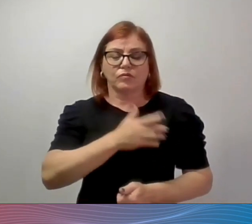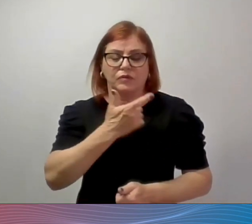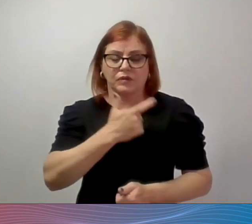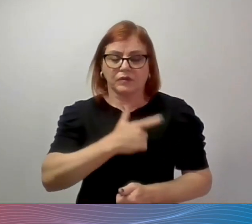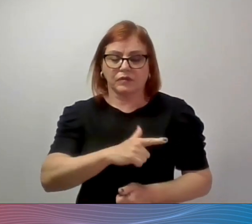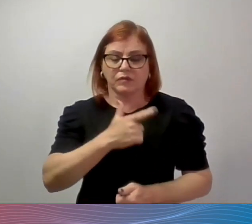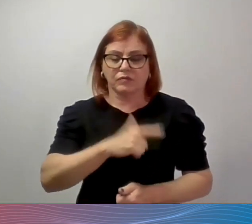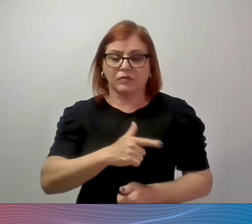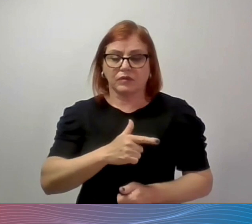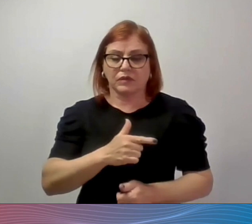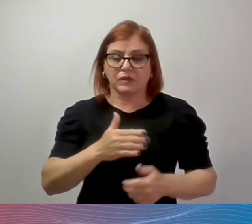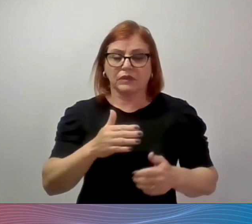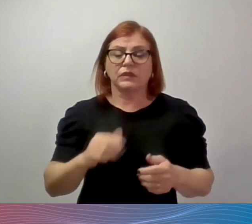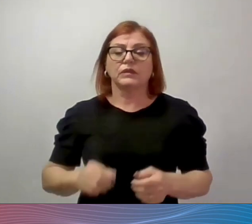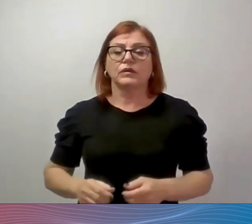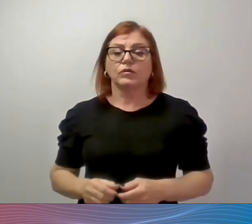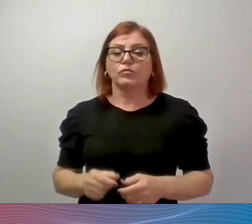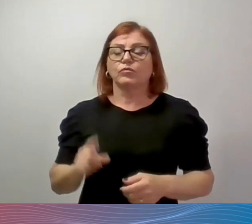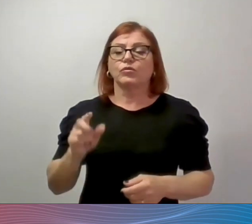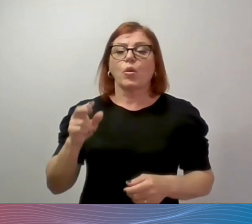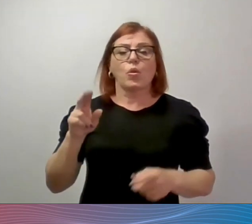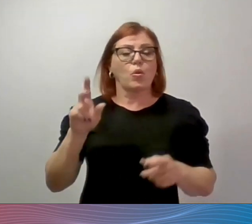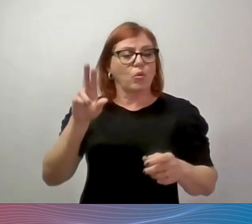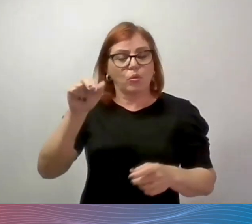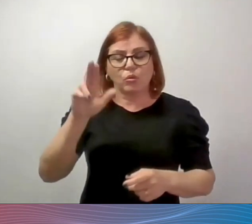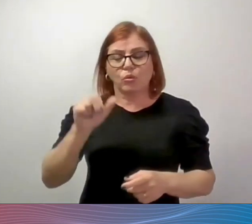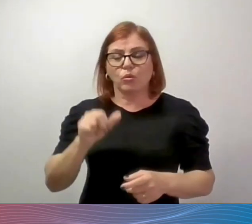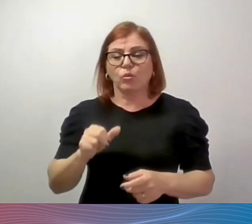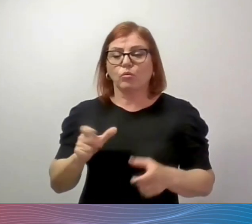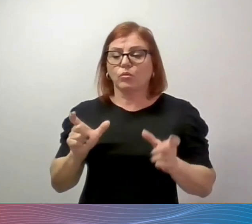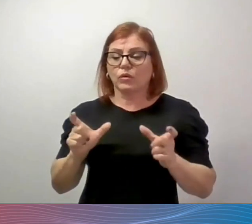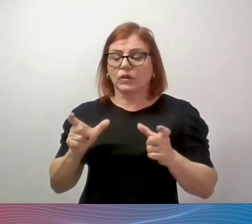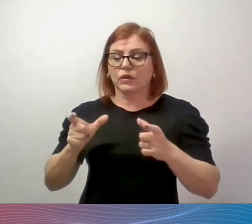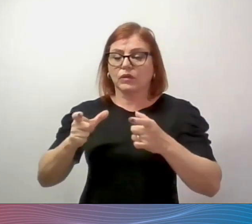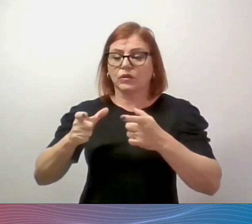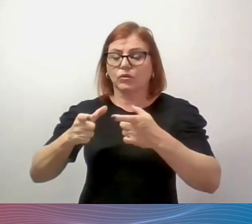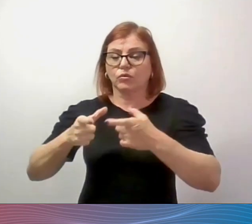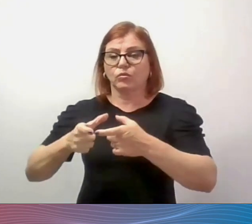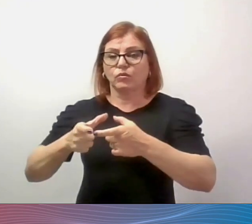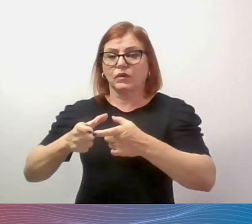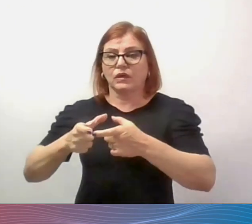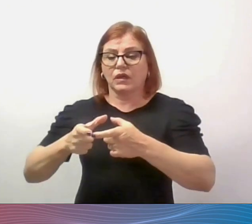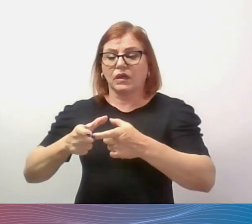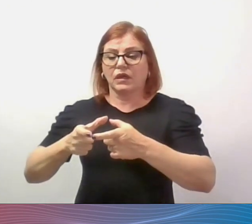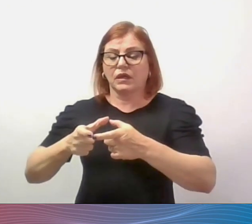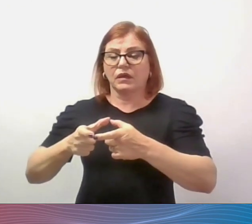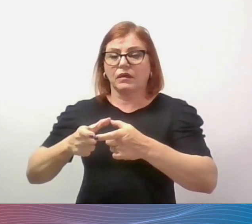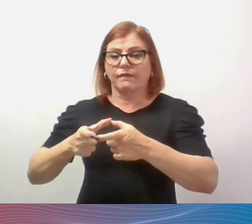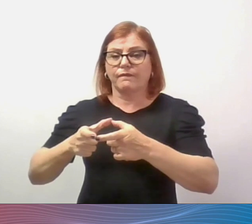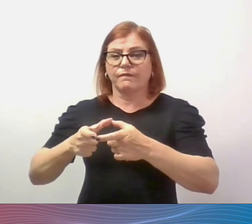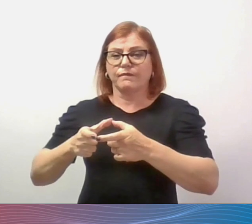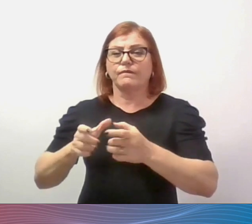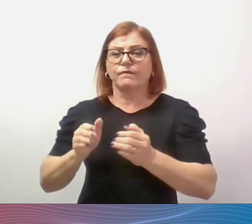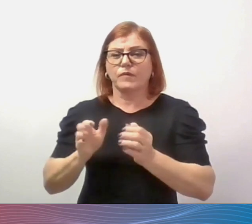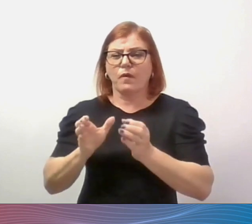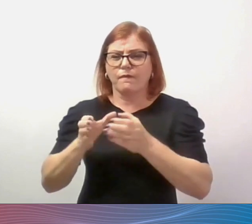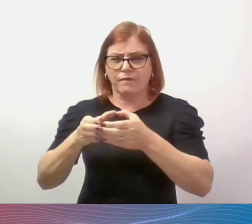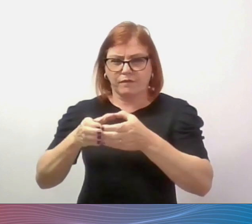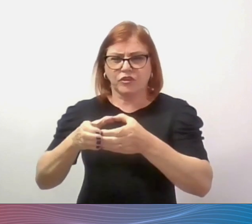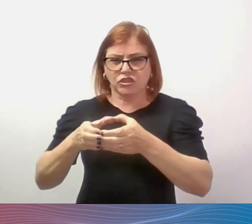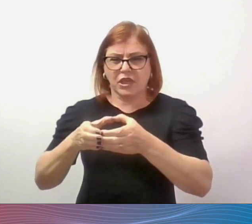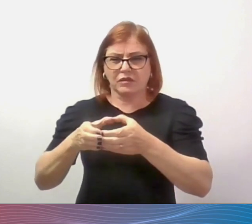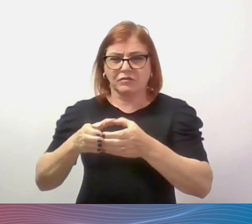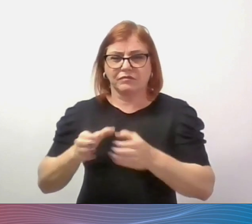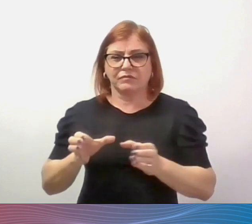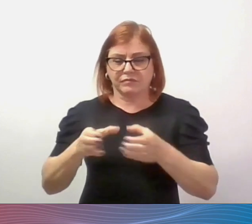must have a relationship with purity and always open to the public. E quando tiver que lidar um